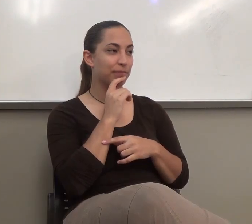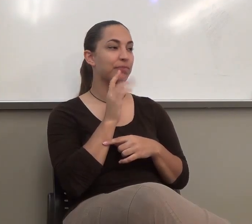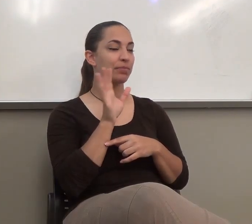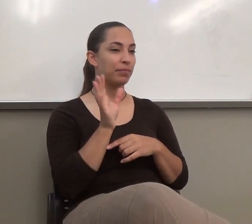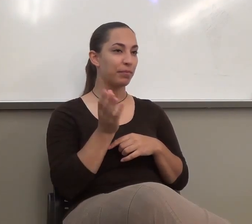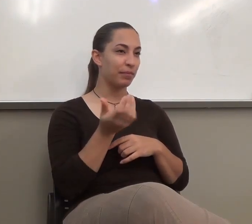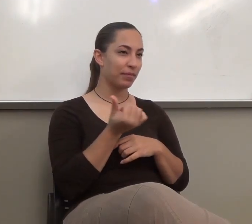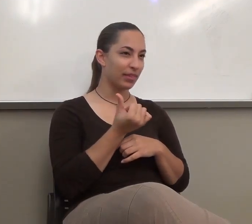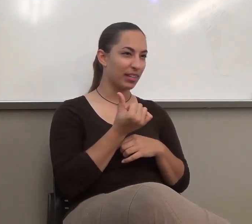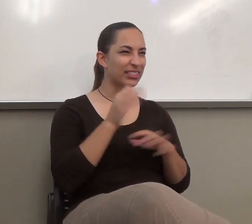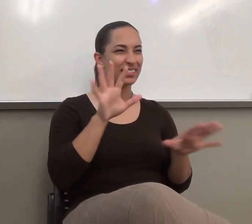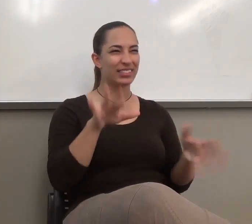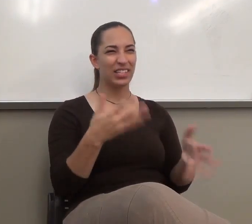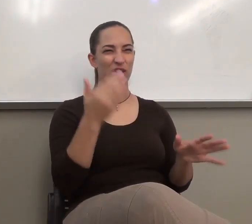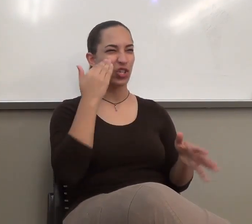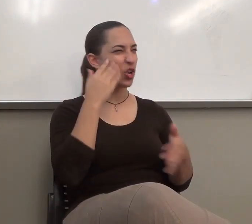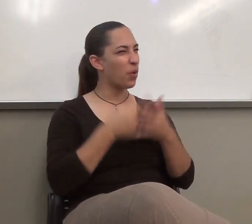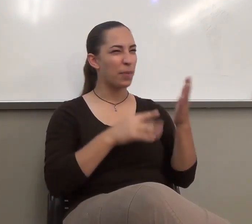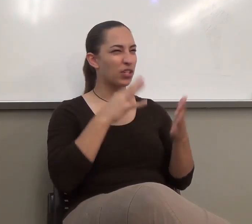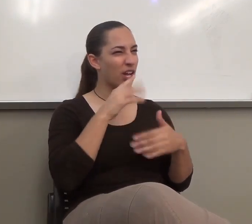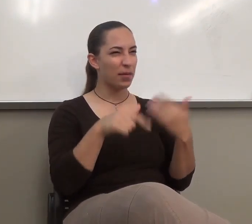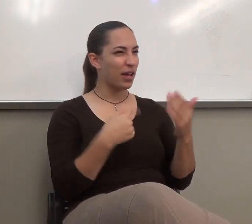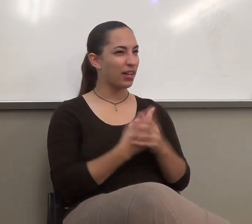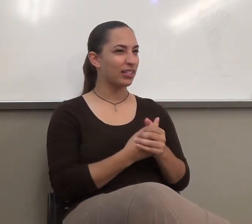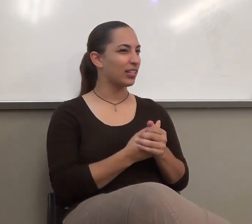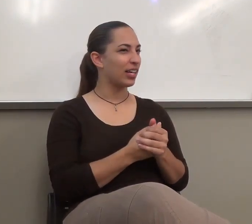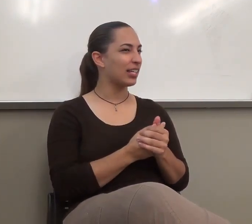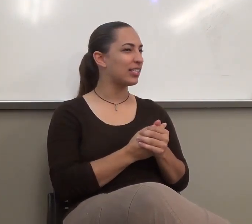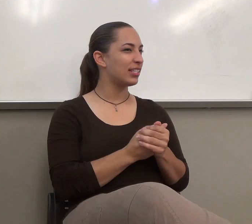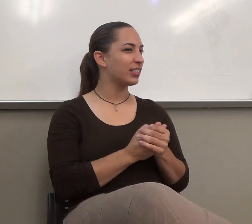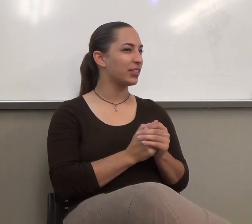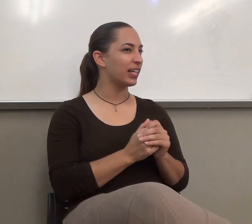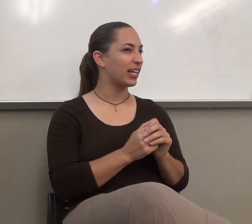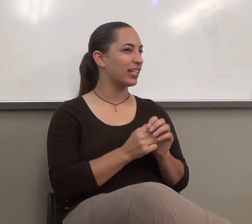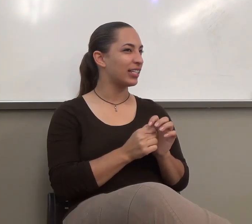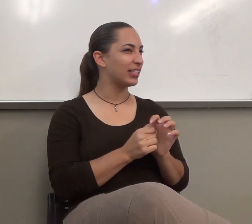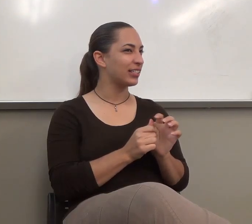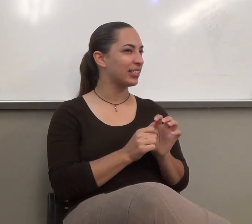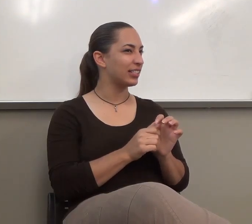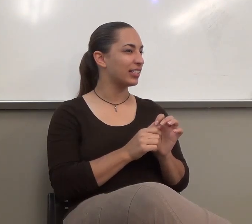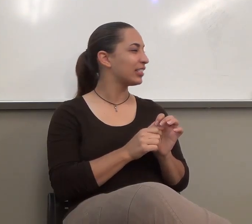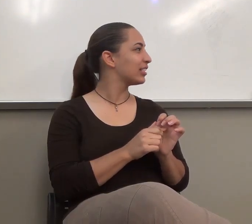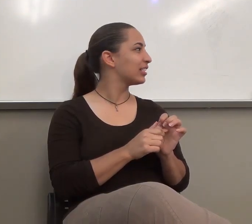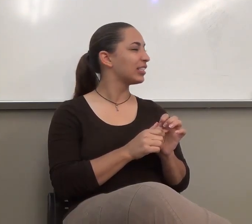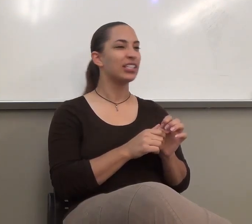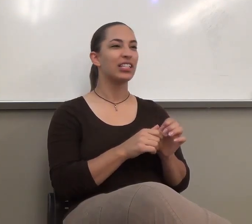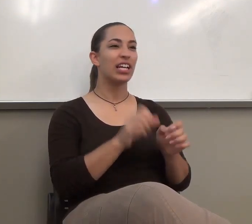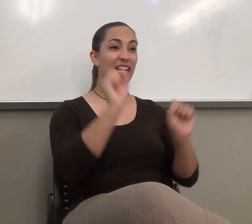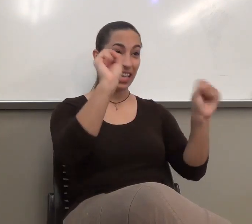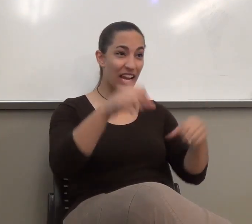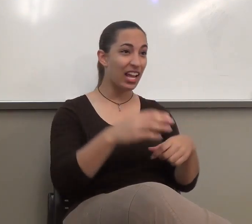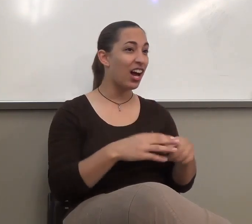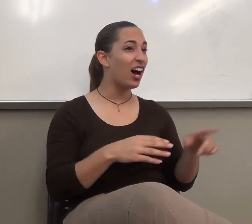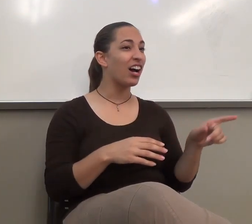Anyone know what I'm talking about? Okay. I still don't get it. Think this is, can you conjugate the verb to do in